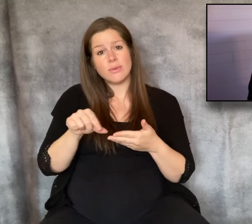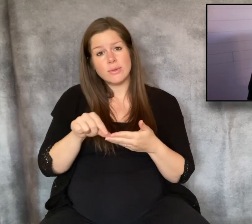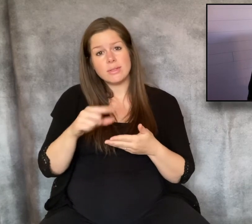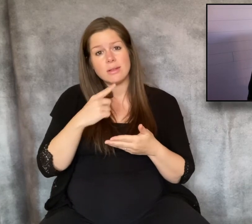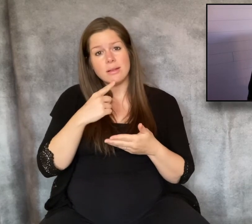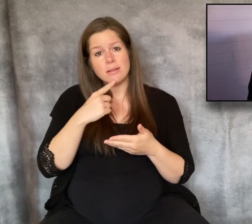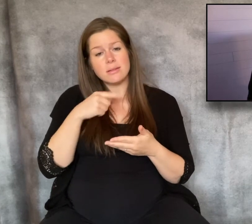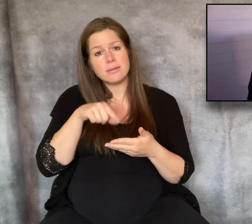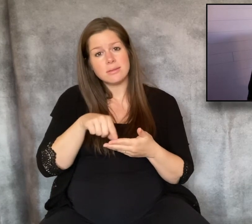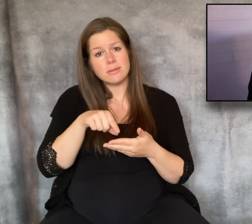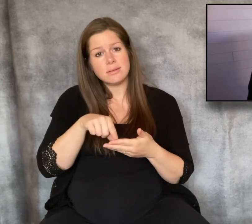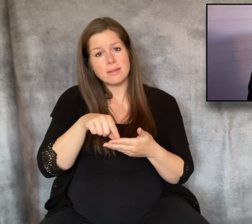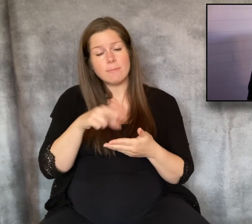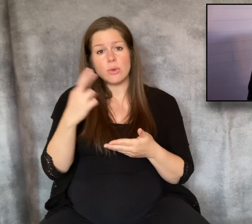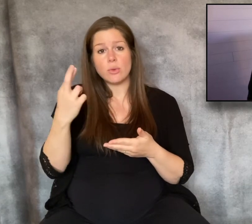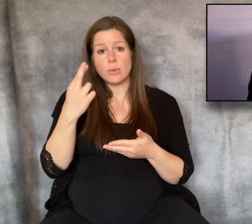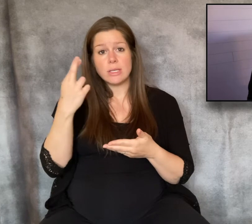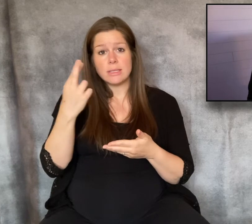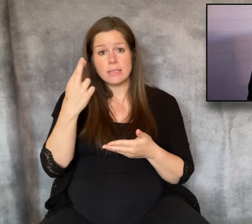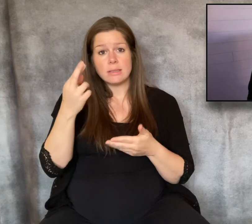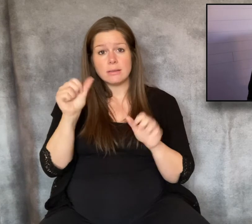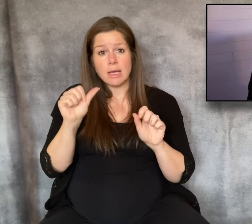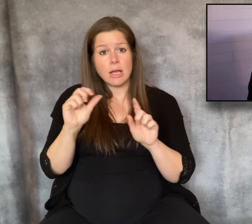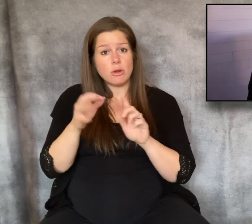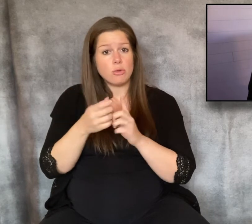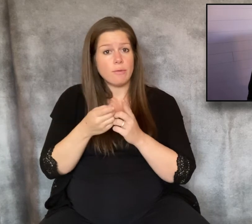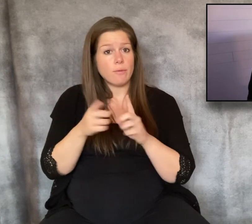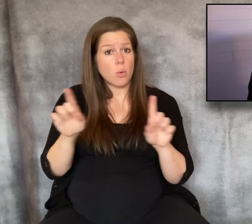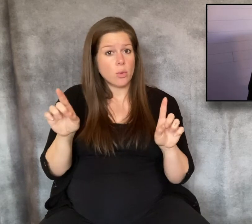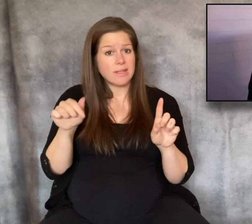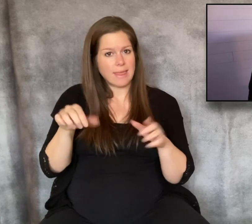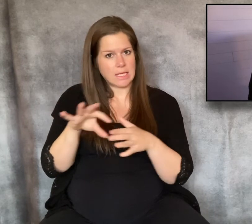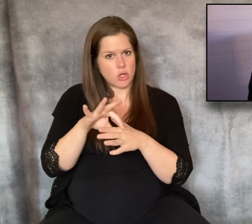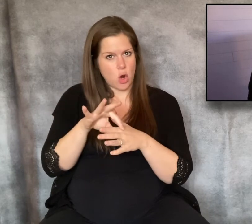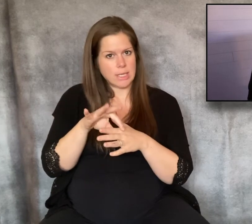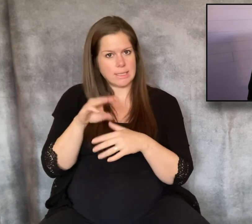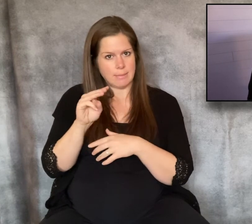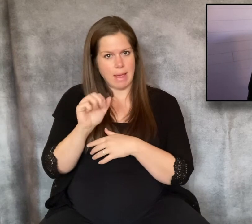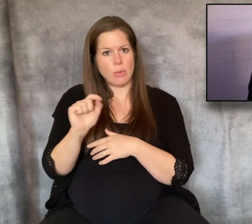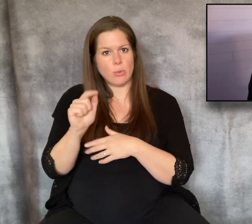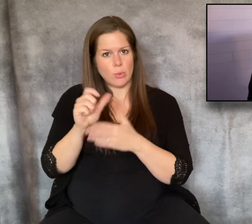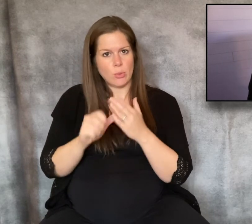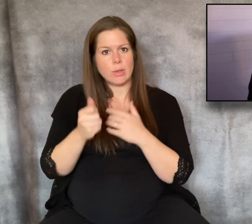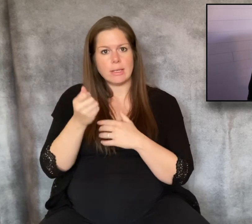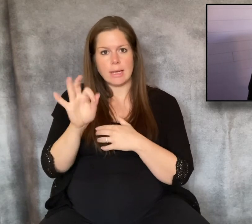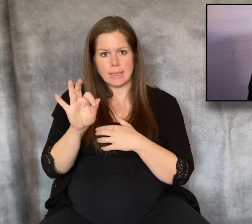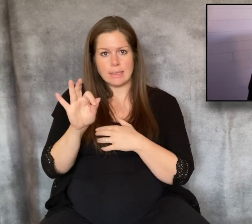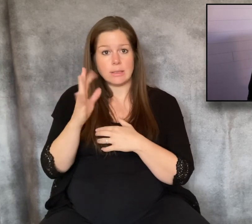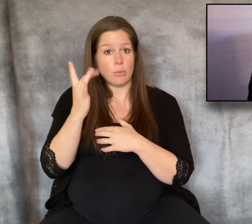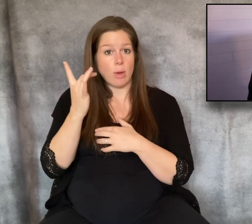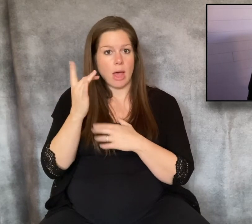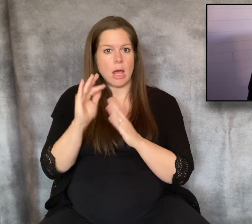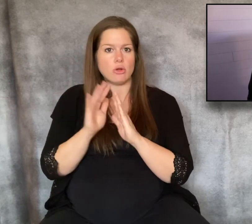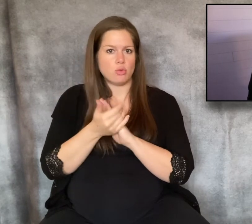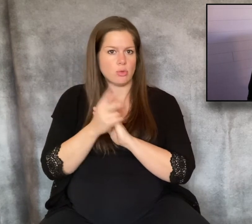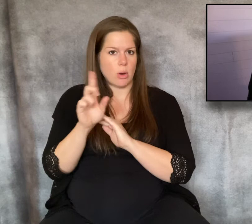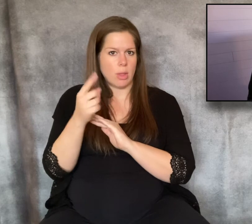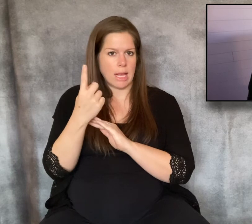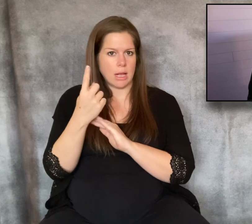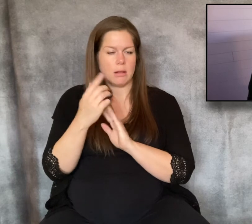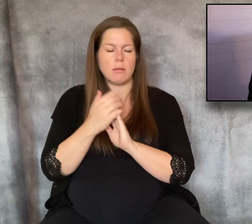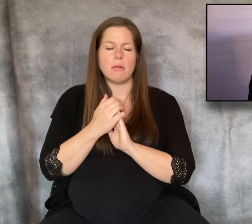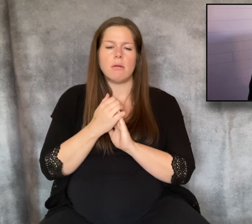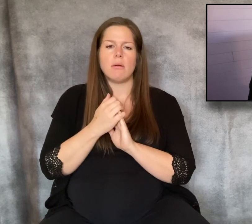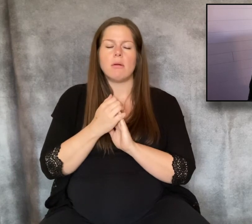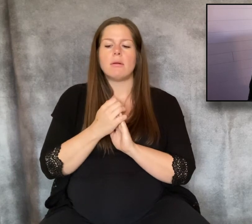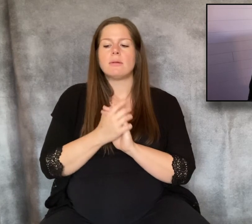to the scriptures, the reason for a divorce in this context in Matthew 19 is for adultery.